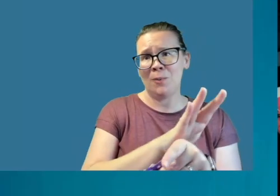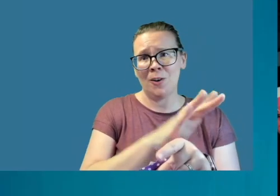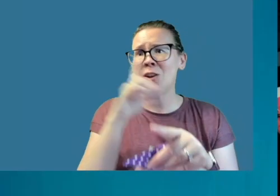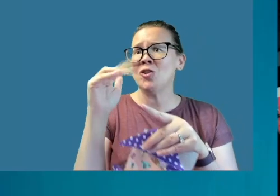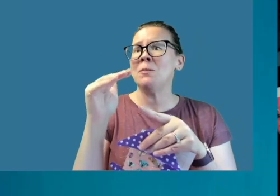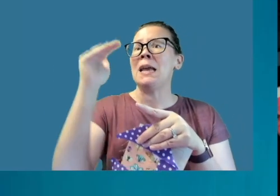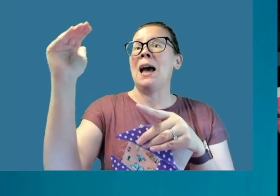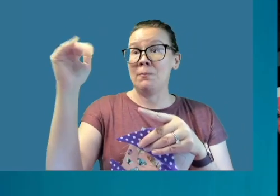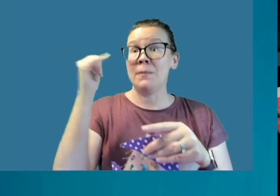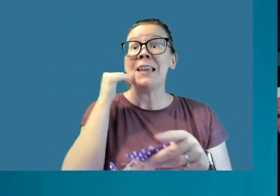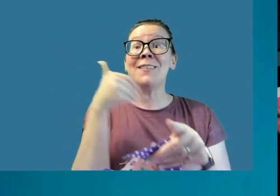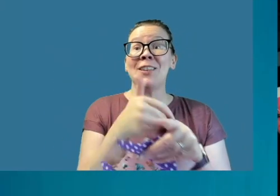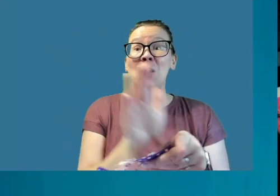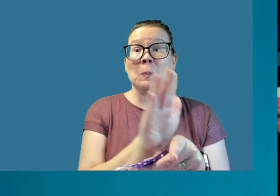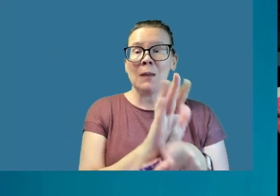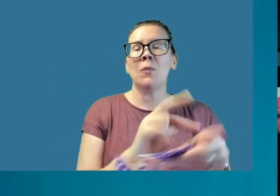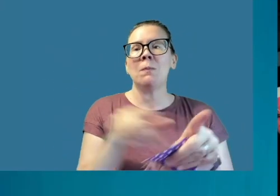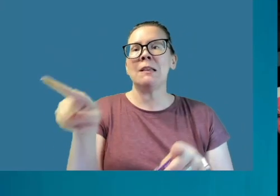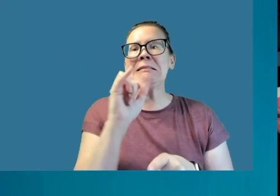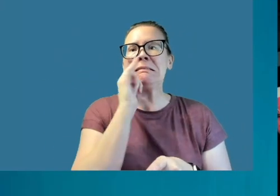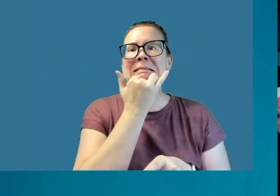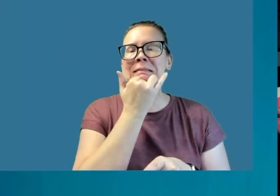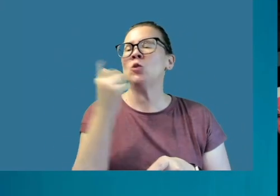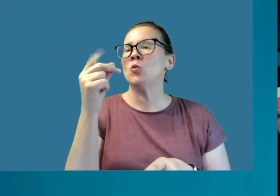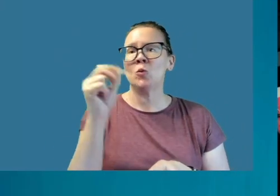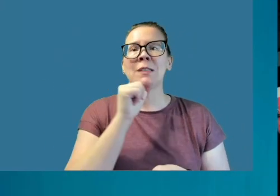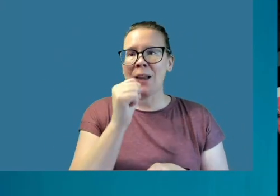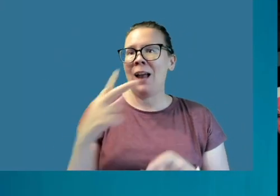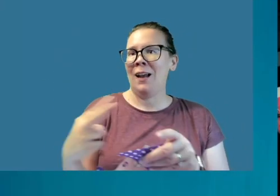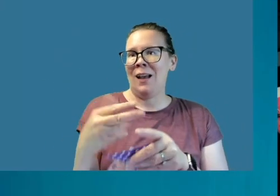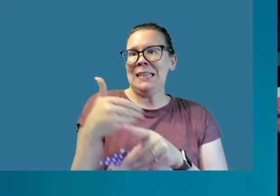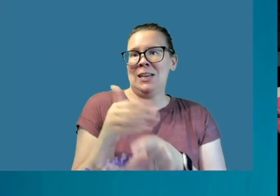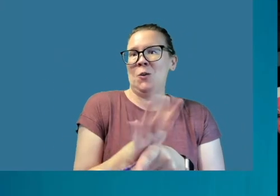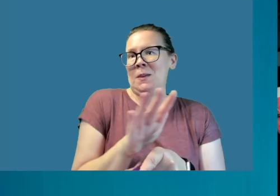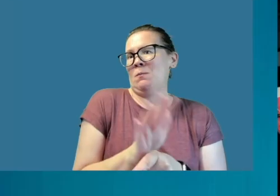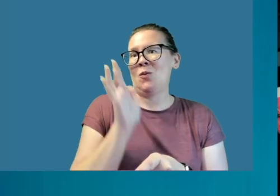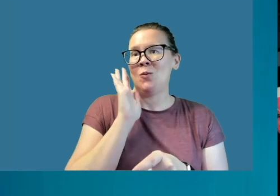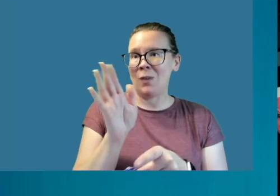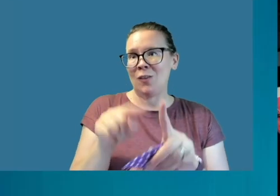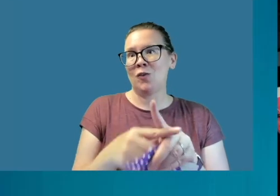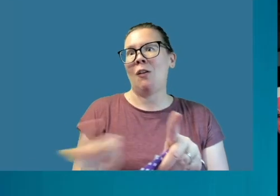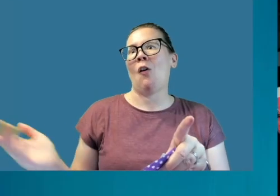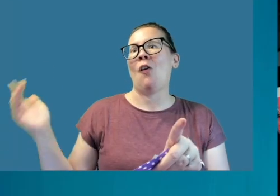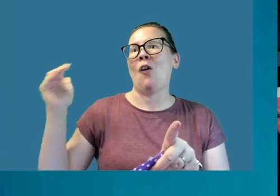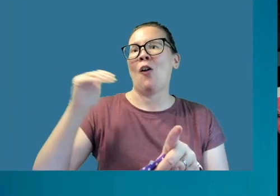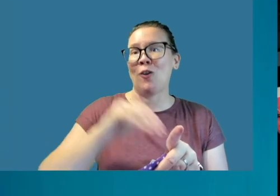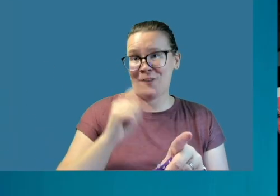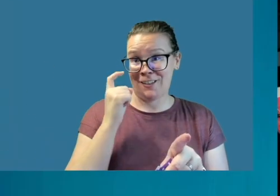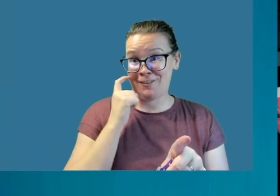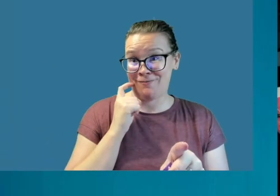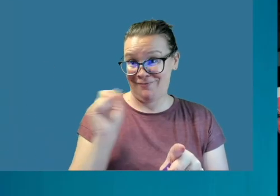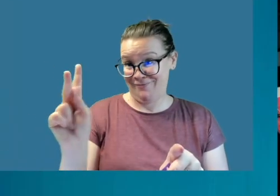inch away from the folded piece of paper, not exactly on the folded paper line. Because if you cut on the